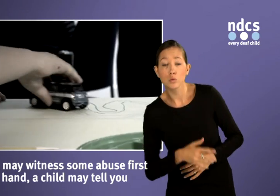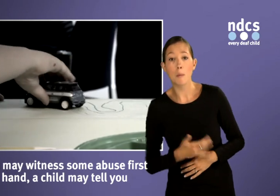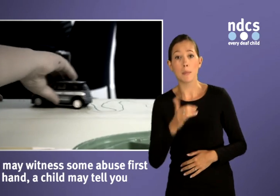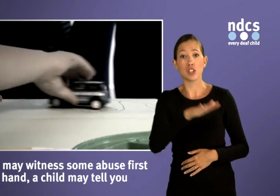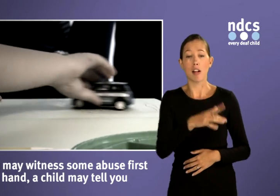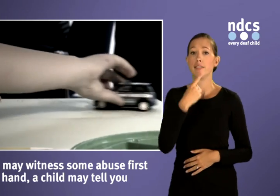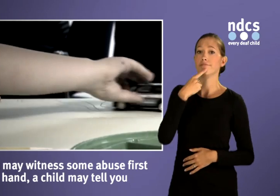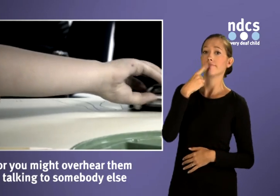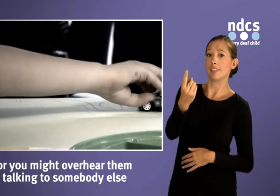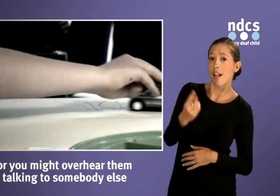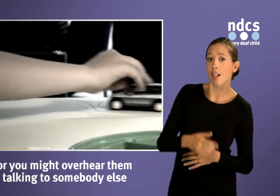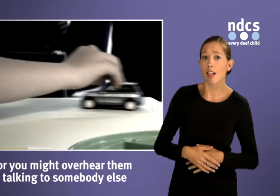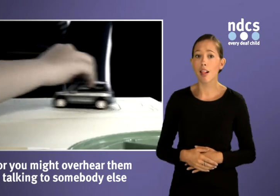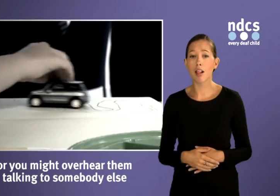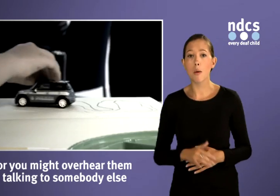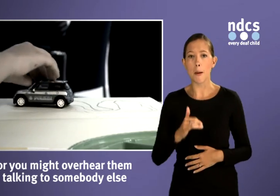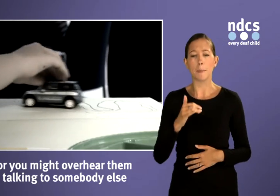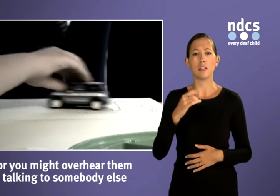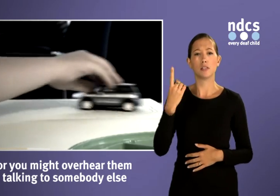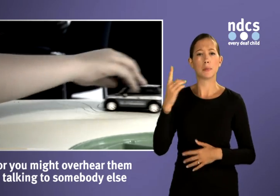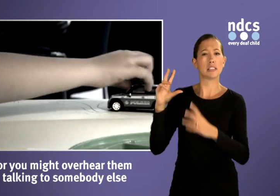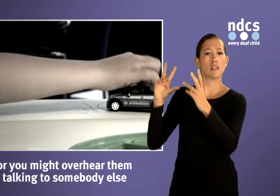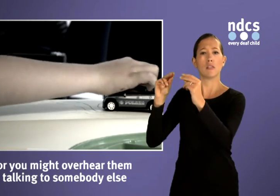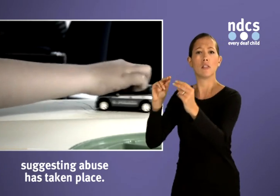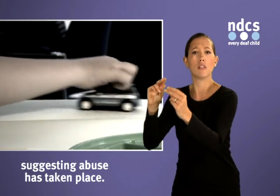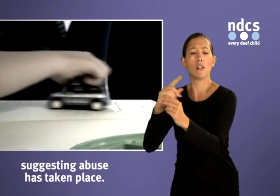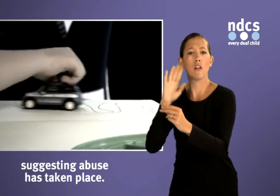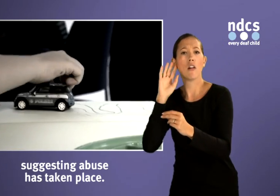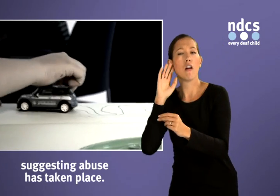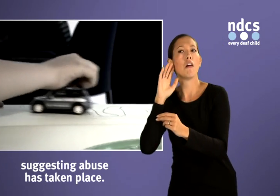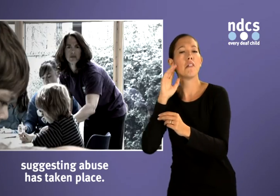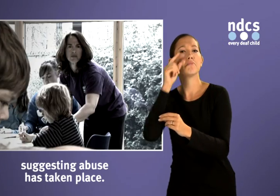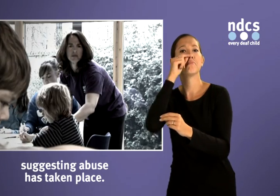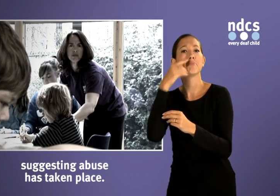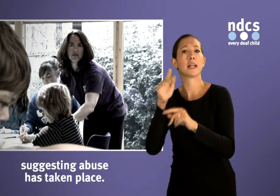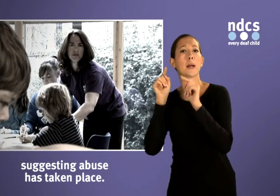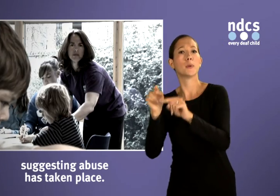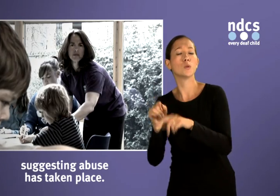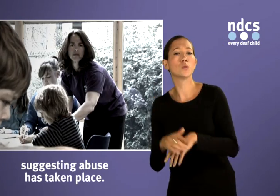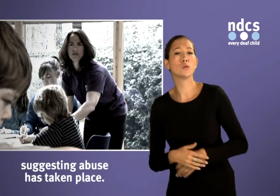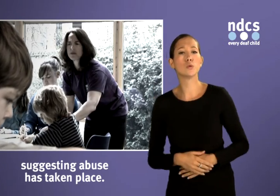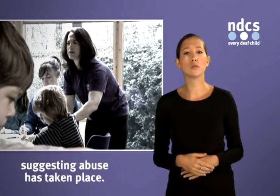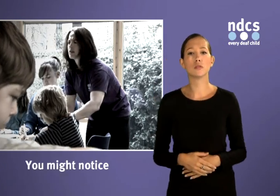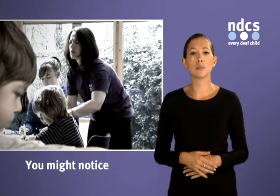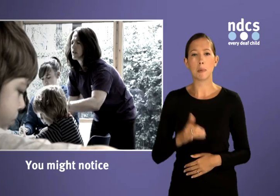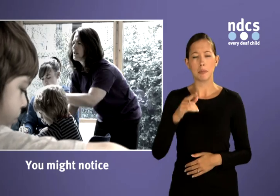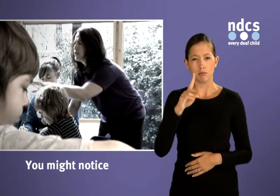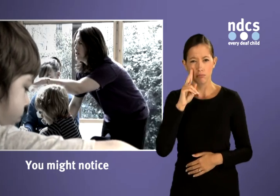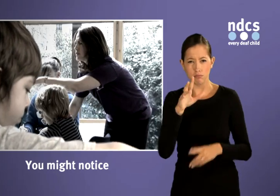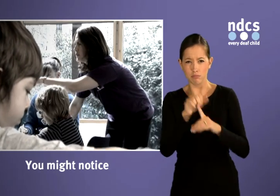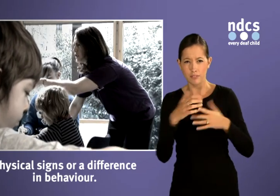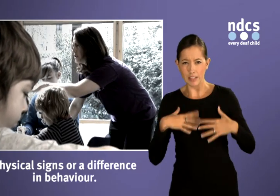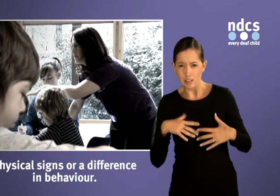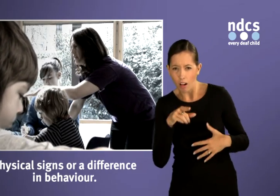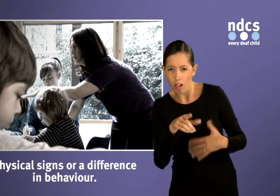firsthand. A child may tell you, or you might overhear them talking to somebody else, suggesting abuse has taken place. You might